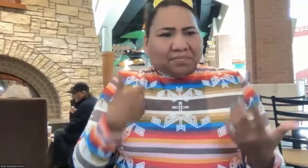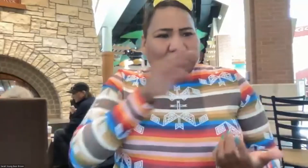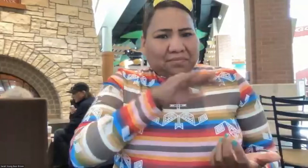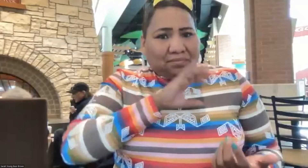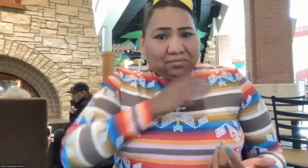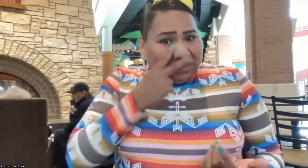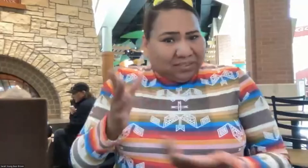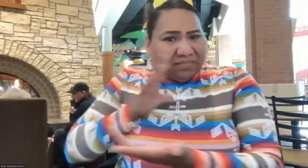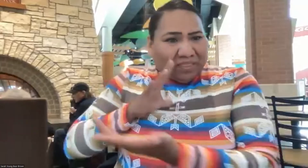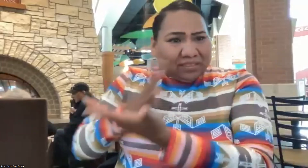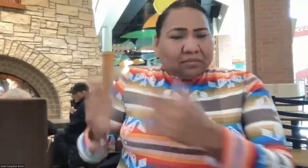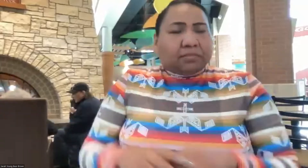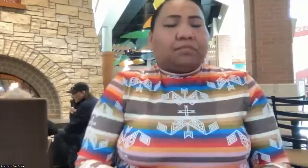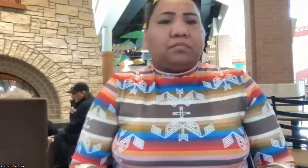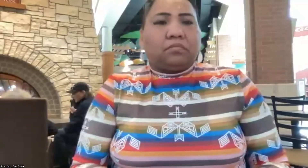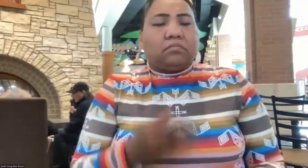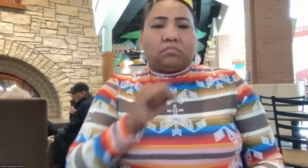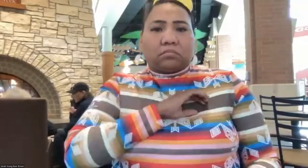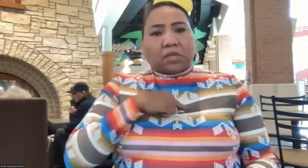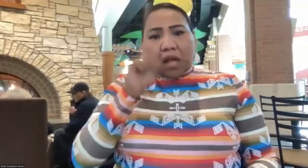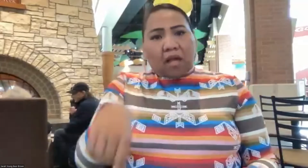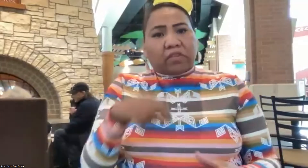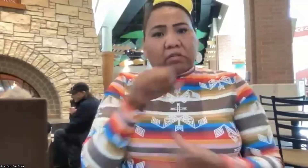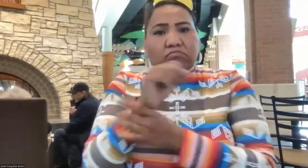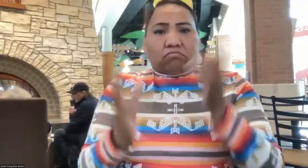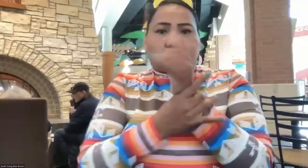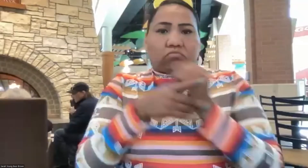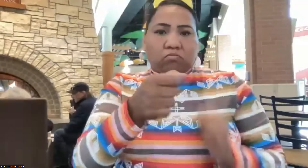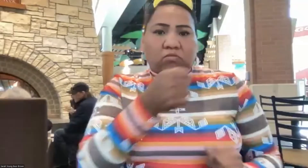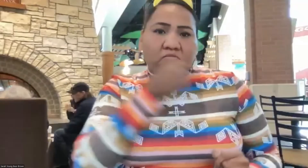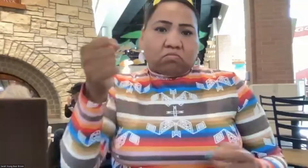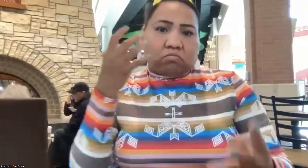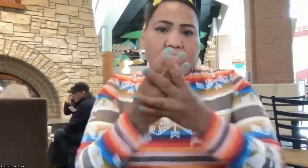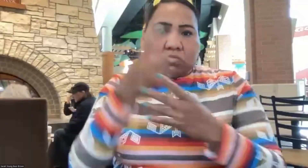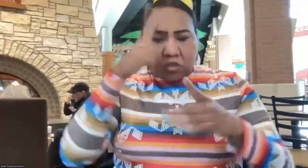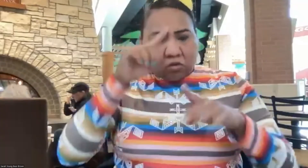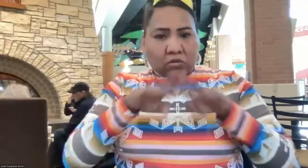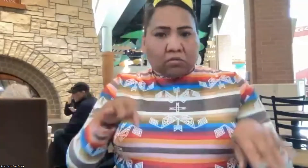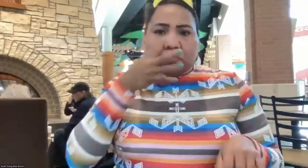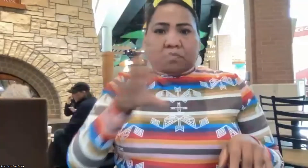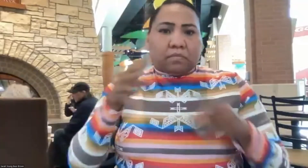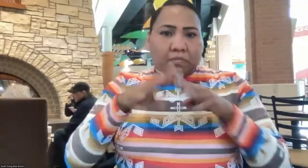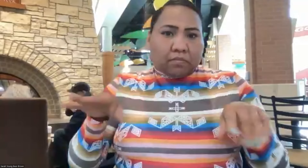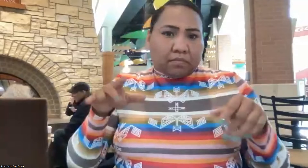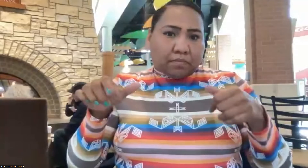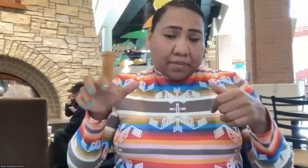There's no problem. They seem to be fine. They reported that back to the officer. The officers explained that